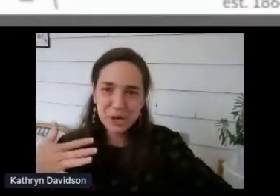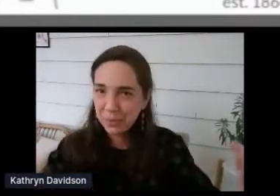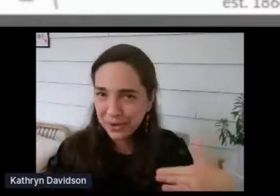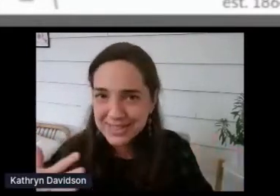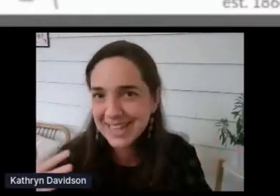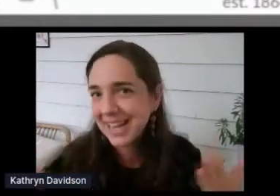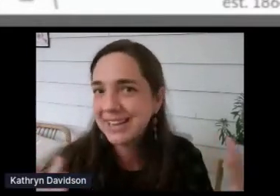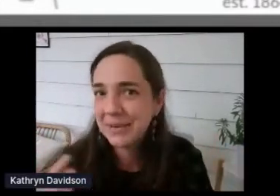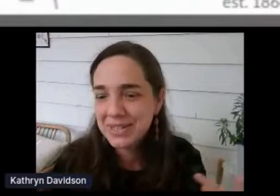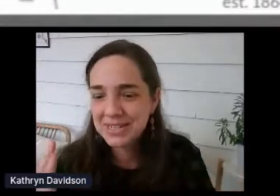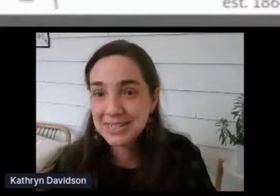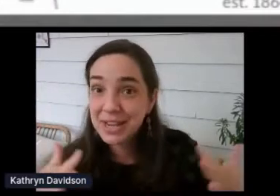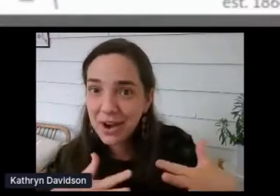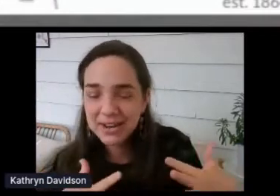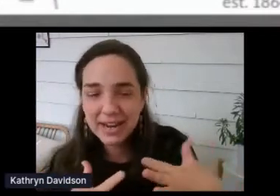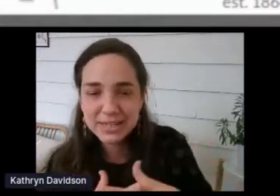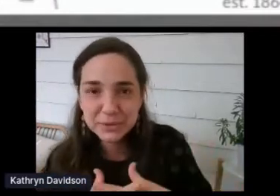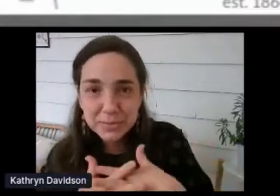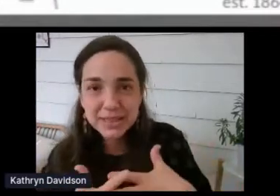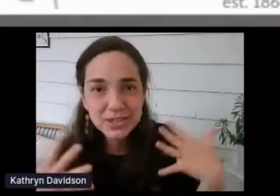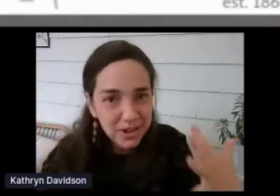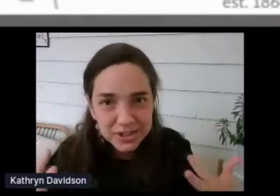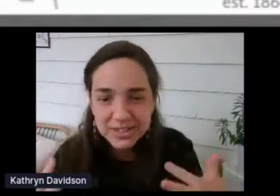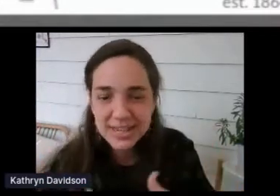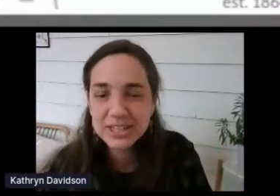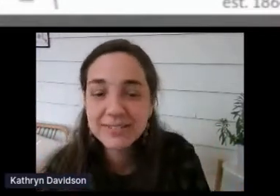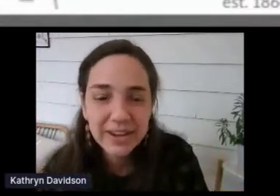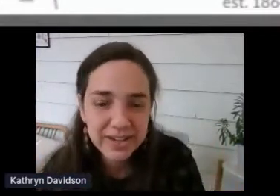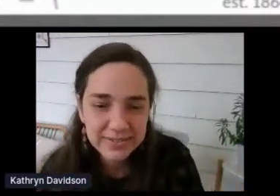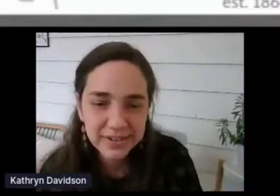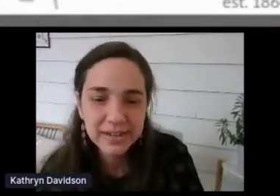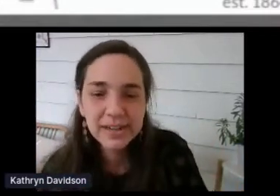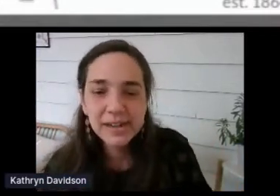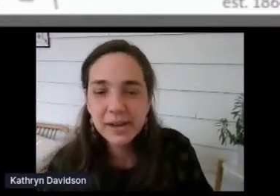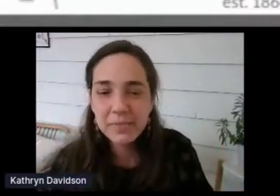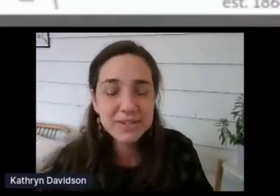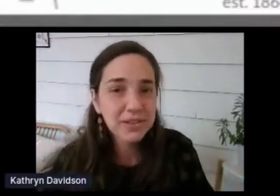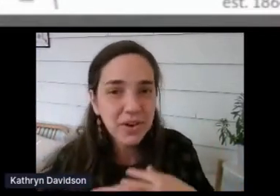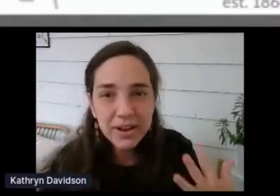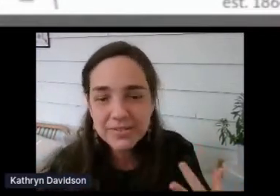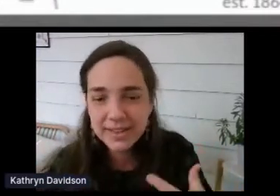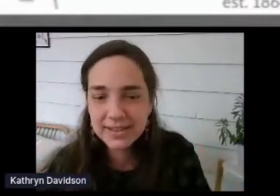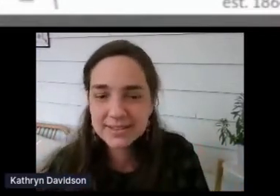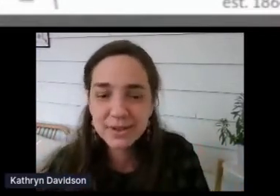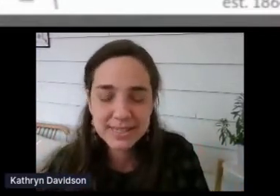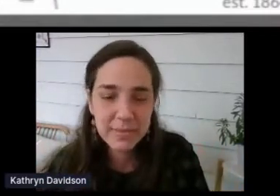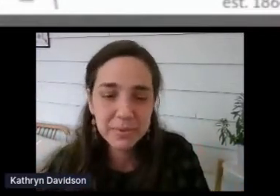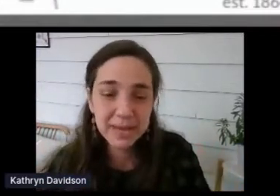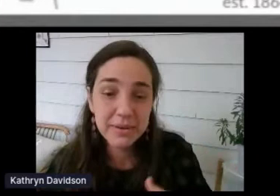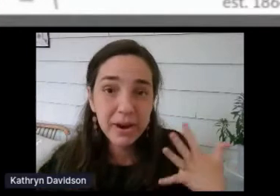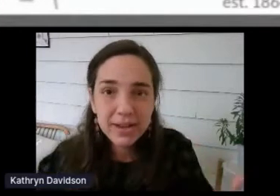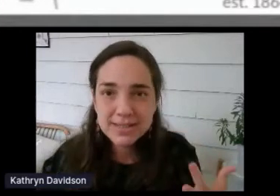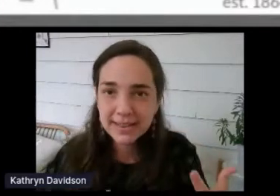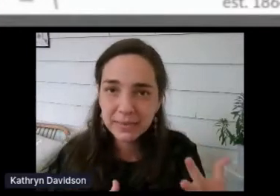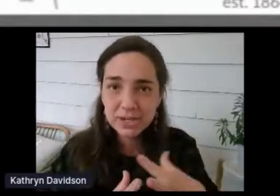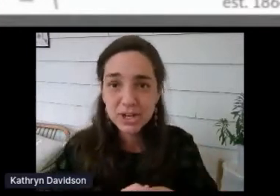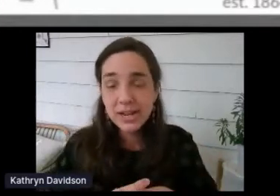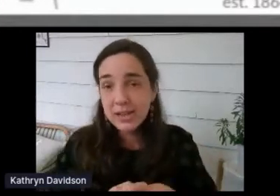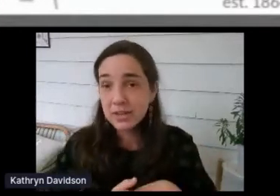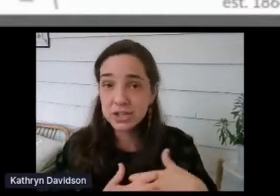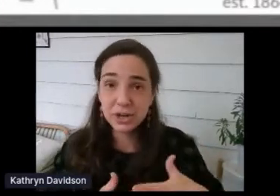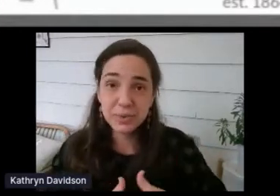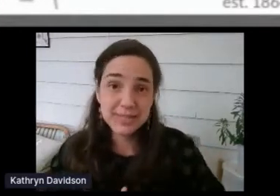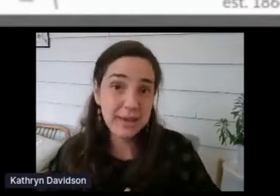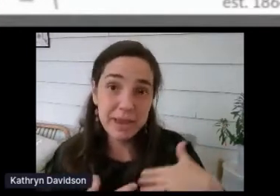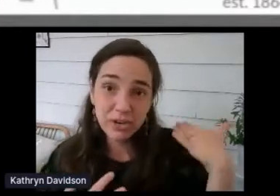Sometimes they share words like any language is in contact to, but the structure is actually very different. There's a lot of things, for example, in American Sign Language